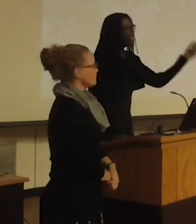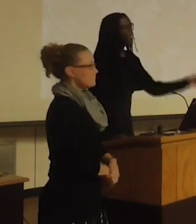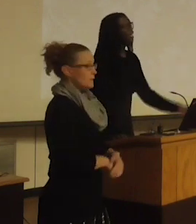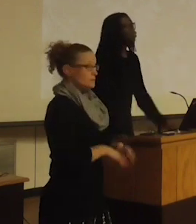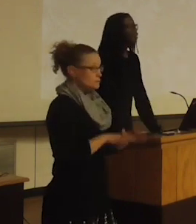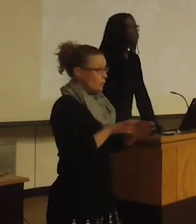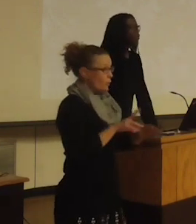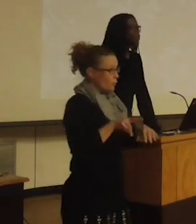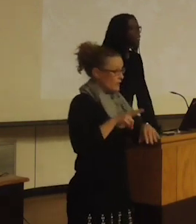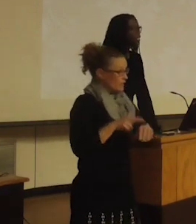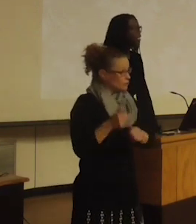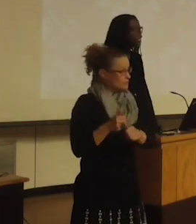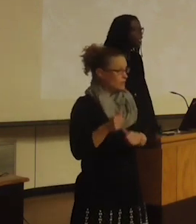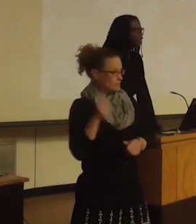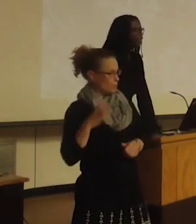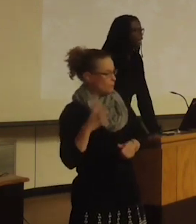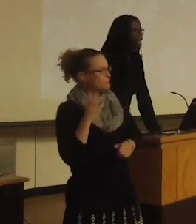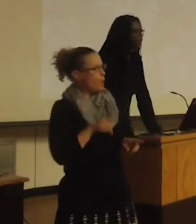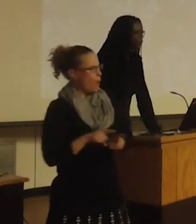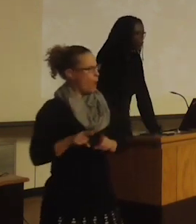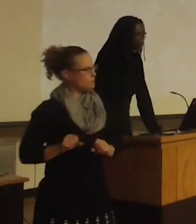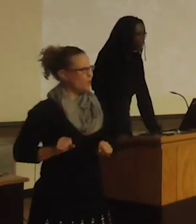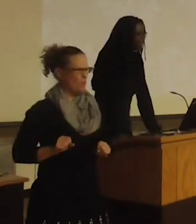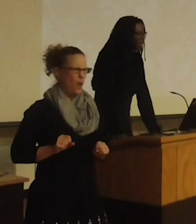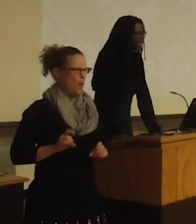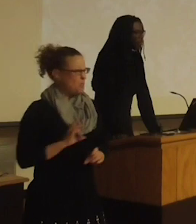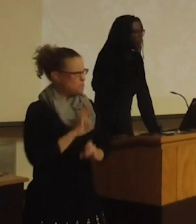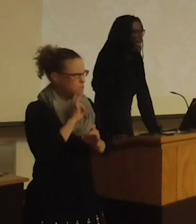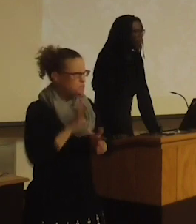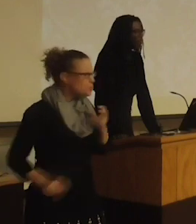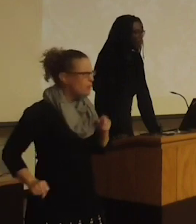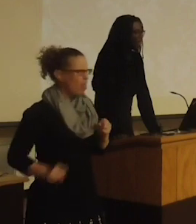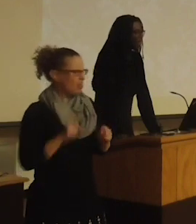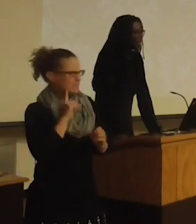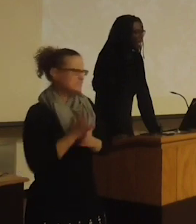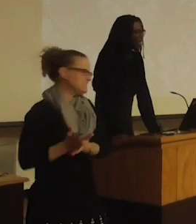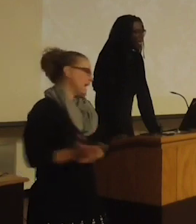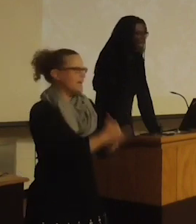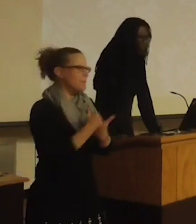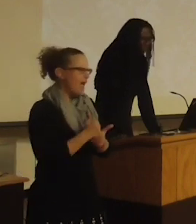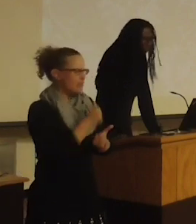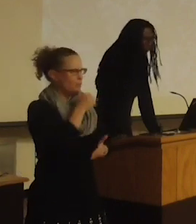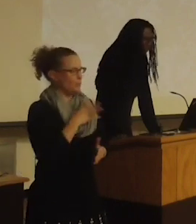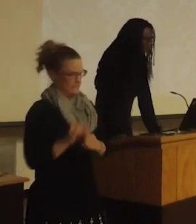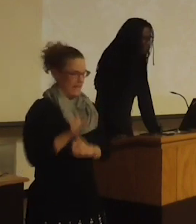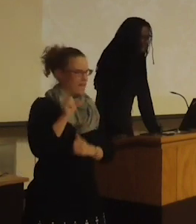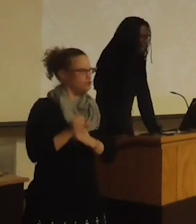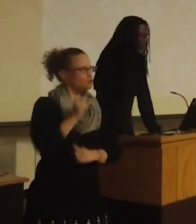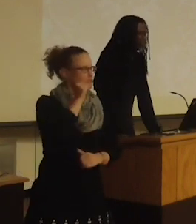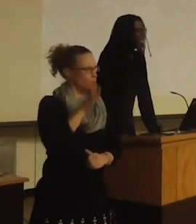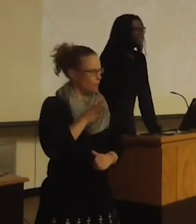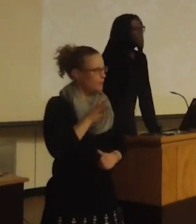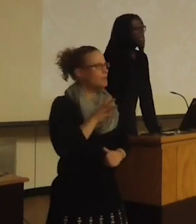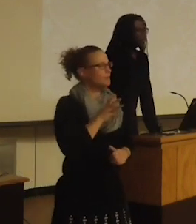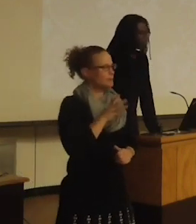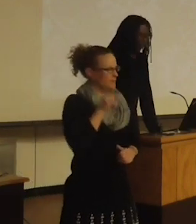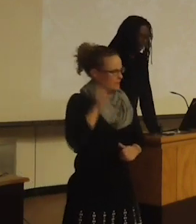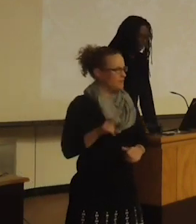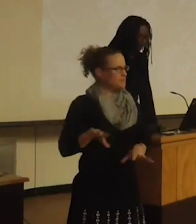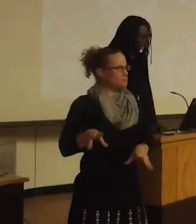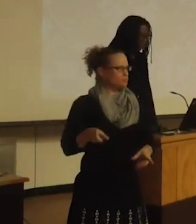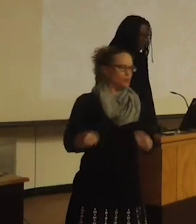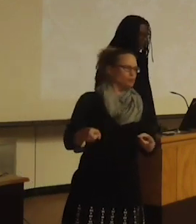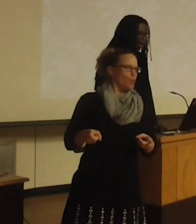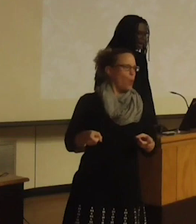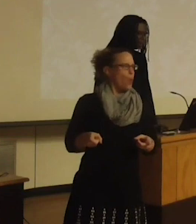not only is nature a woman, but she is also a brutal, psychopathic woman, a dangerous woman who needs to be controlled